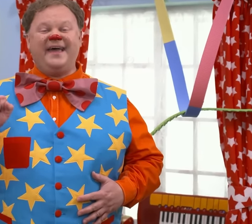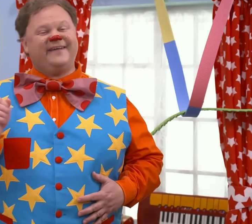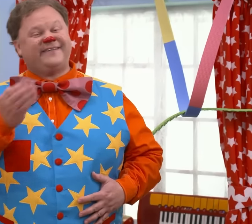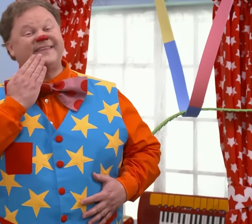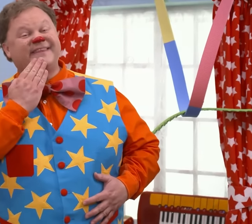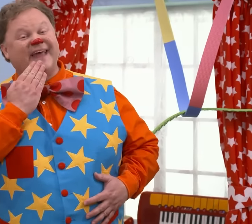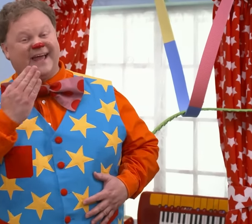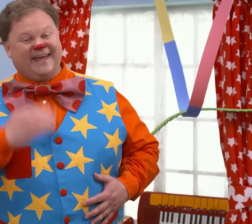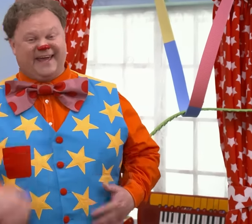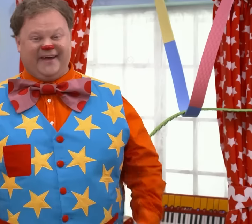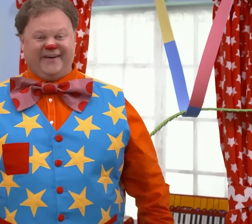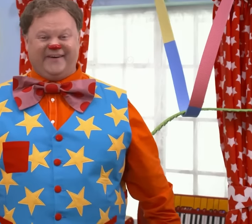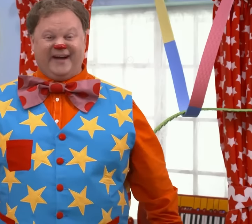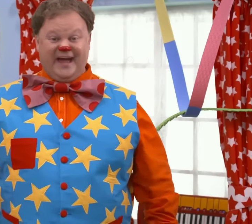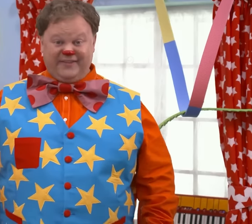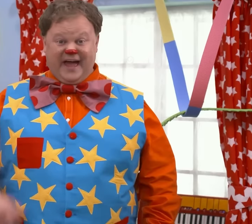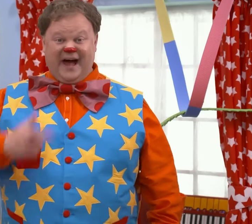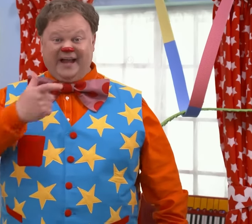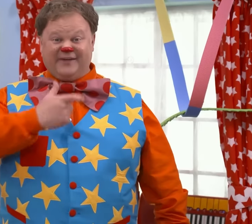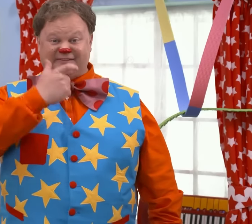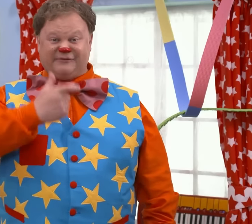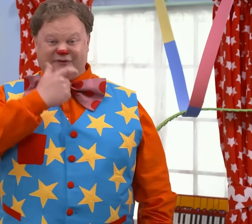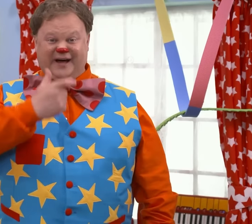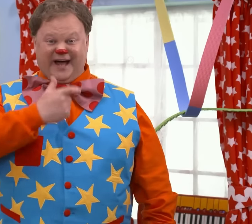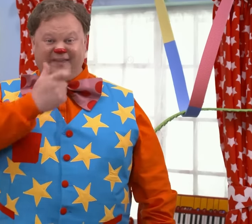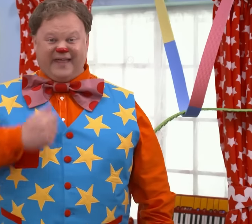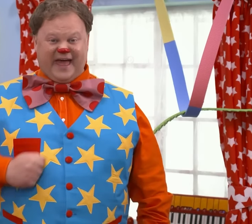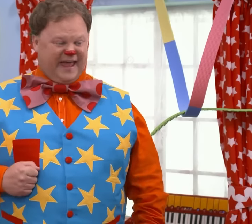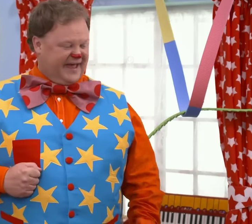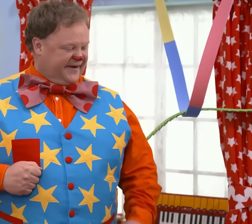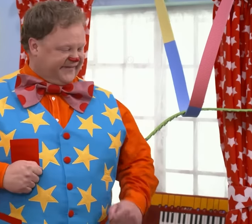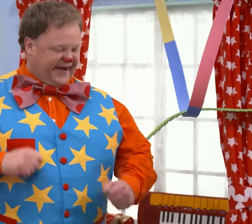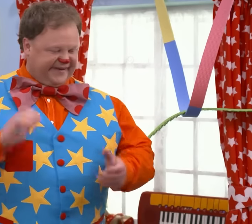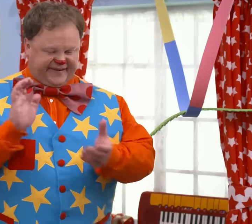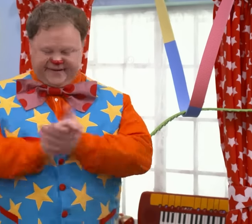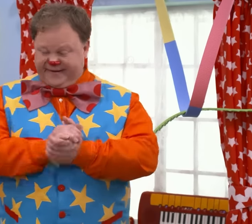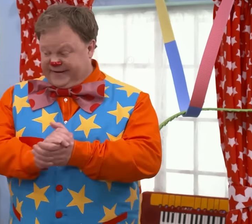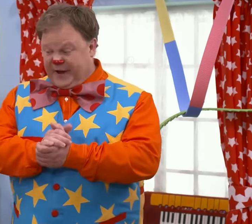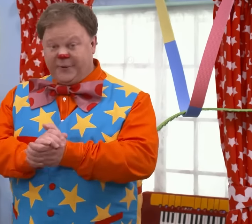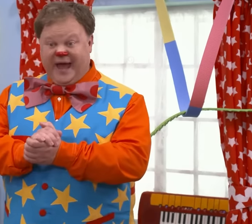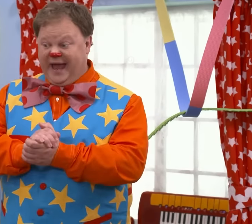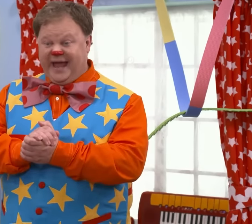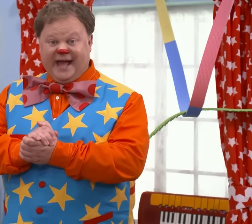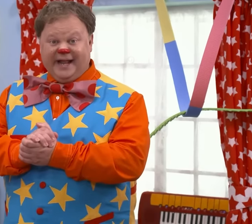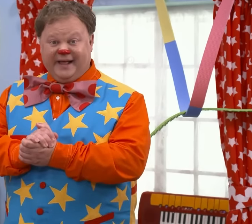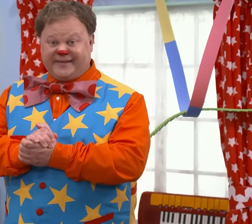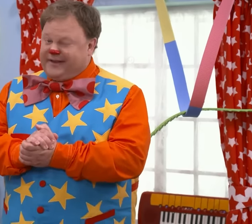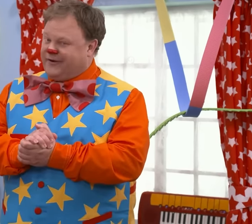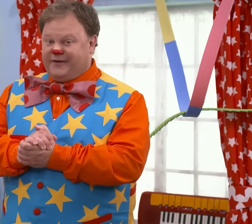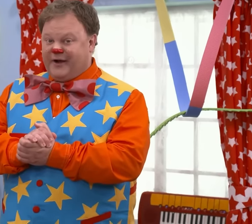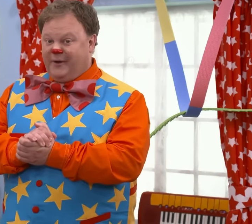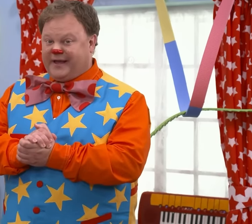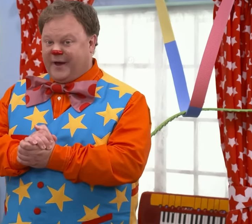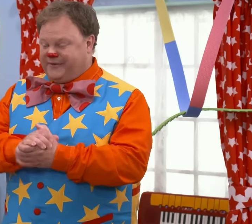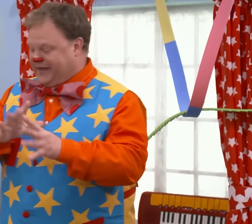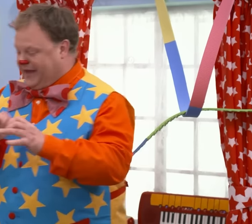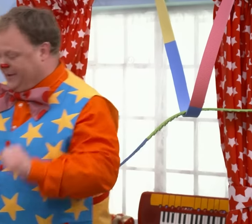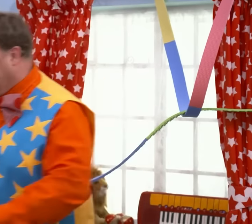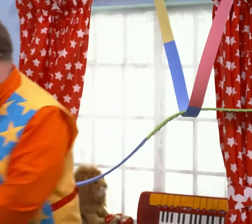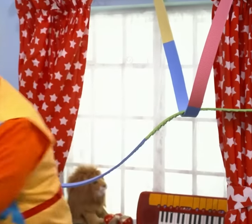yes, thank you. They are lots of fun, aren't they? Right, OK, let's get on the roller coaster.